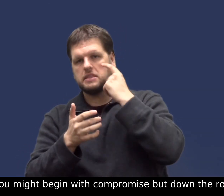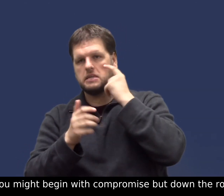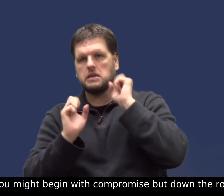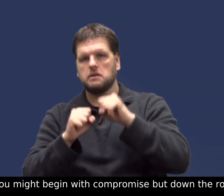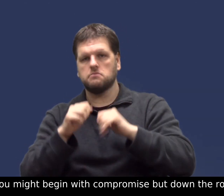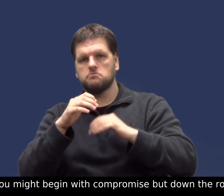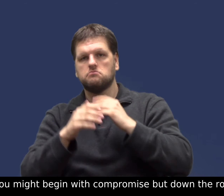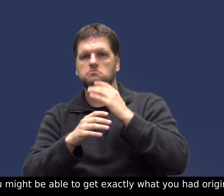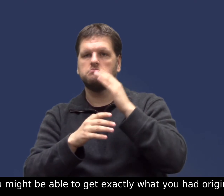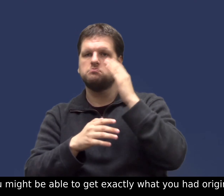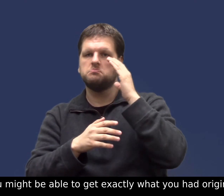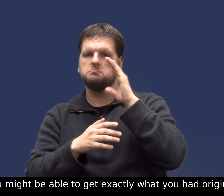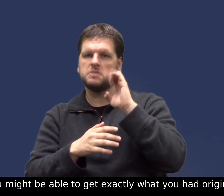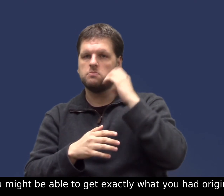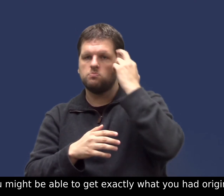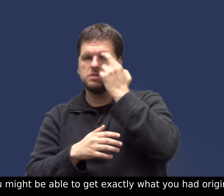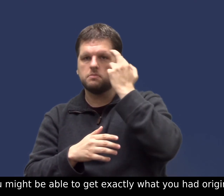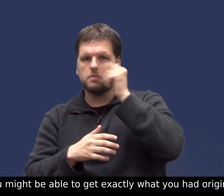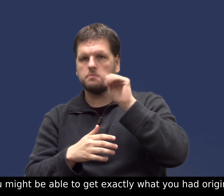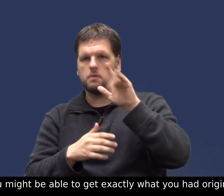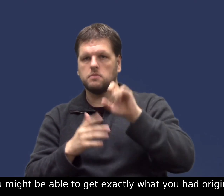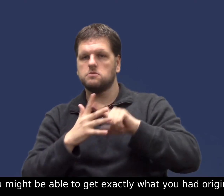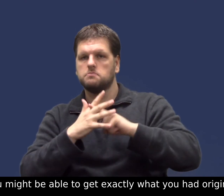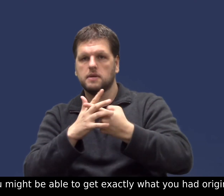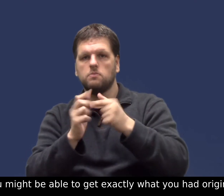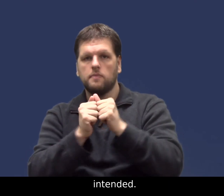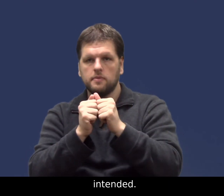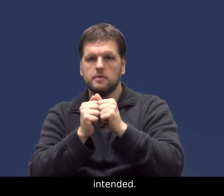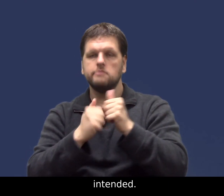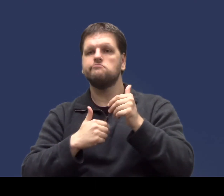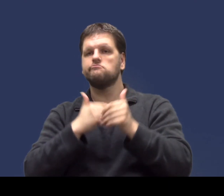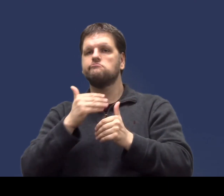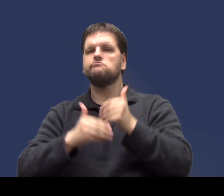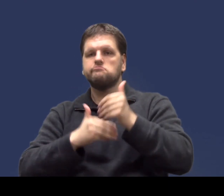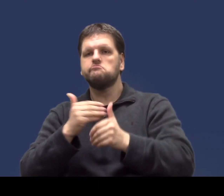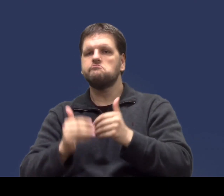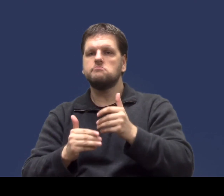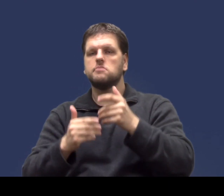the road, you might be able to get exactly what you had originally intended.